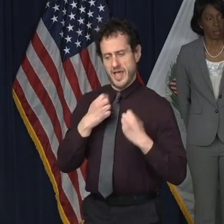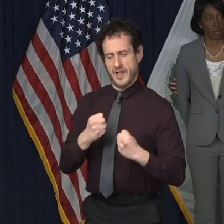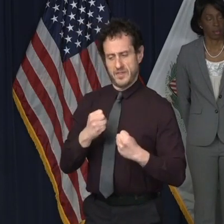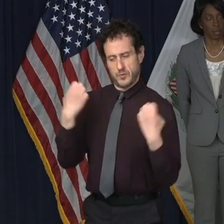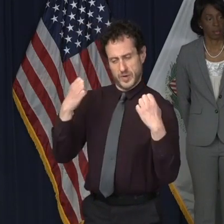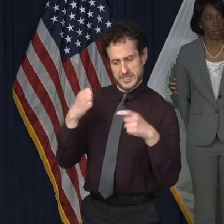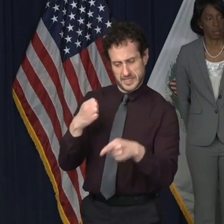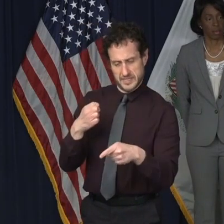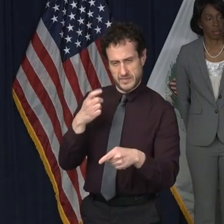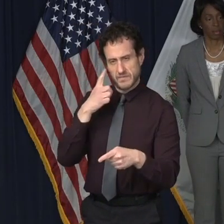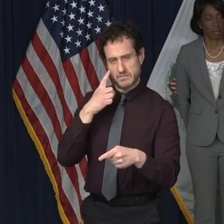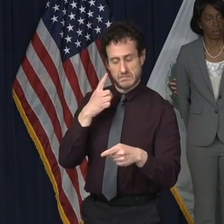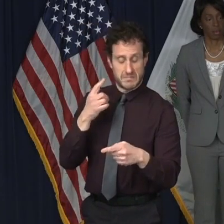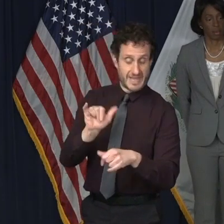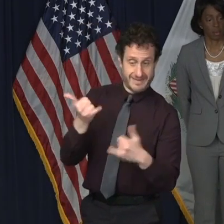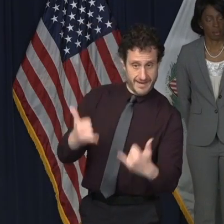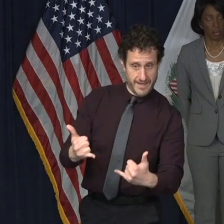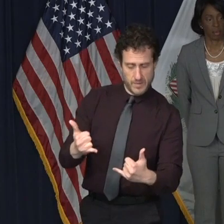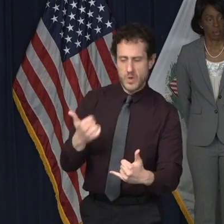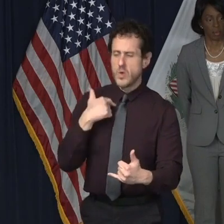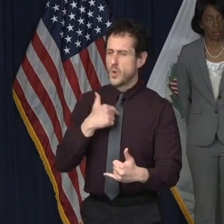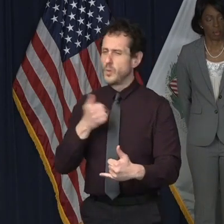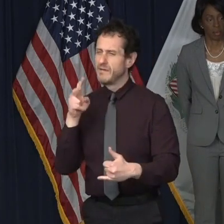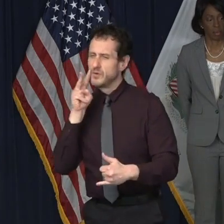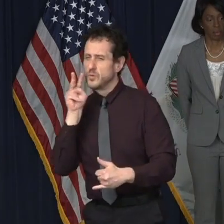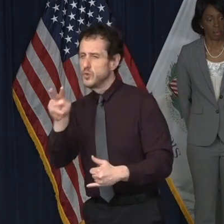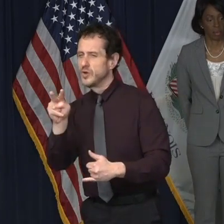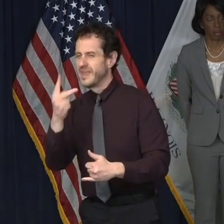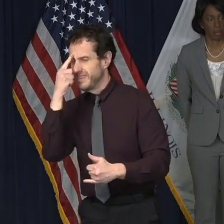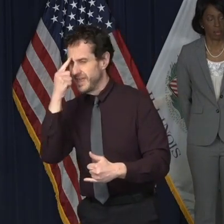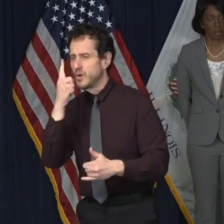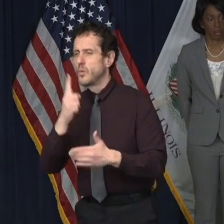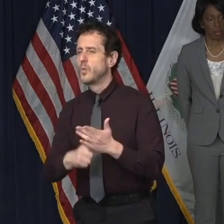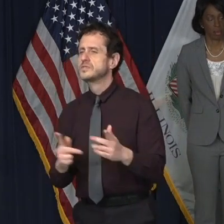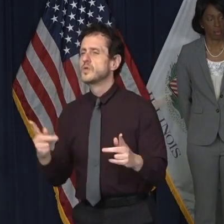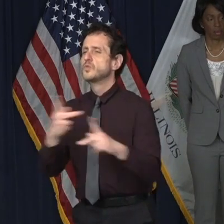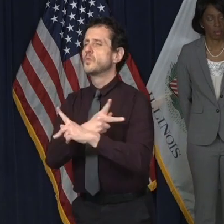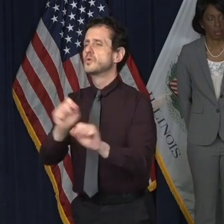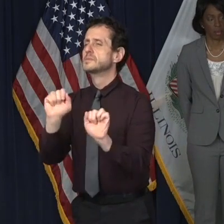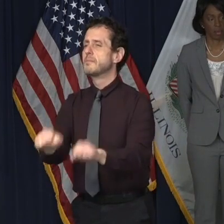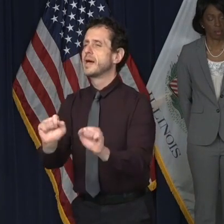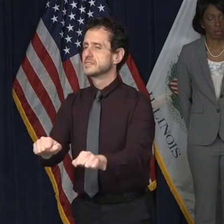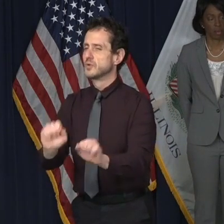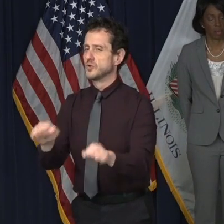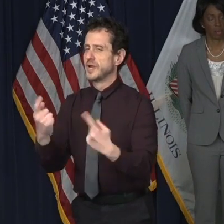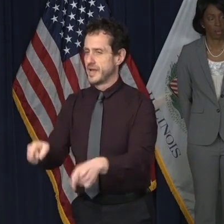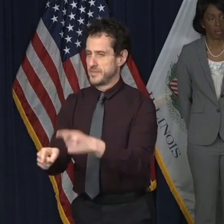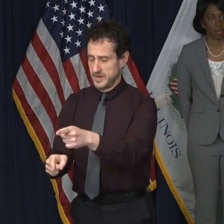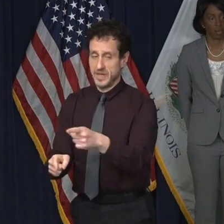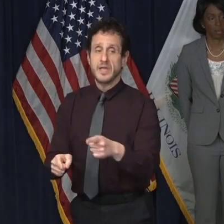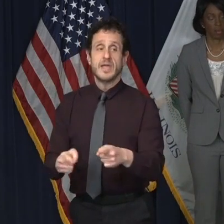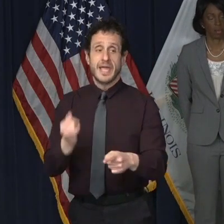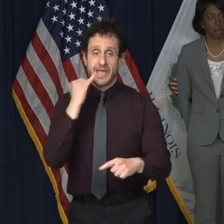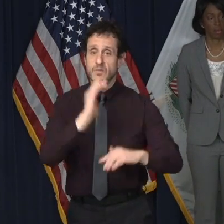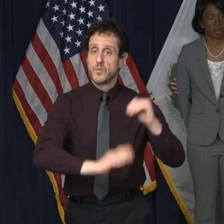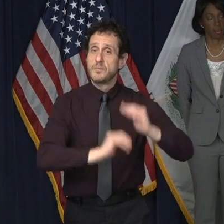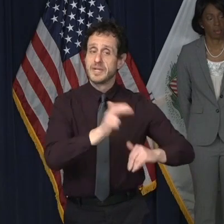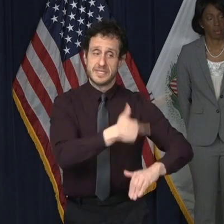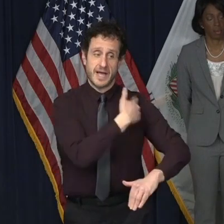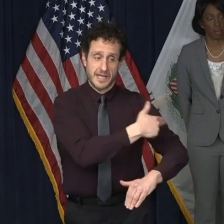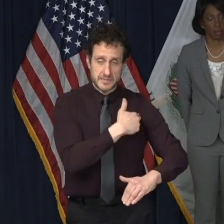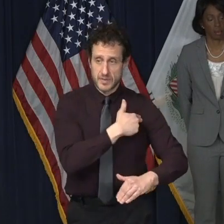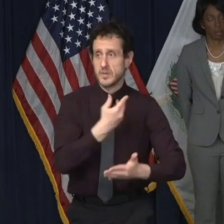attention to the worst case scenario. In other words, when building hospital beds, purchasing and acquiring PPE